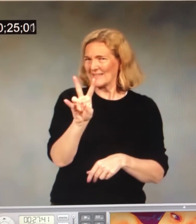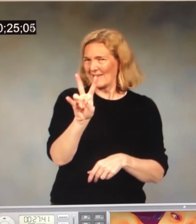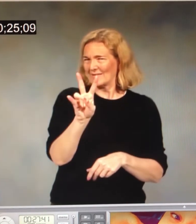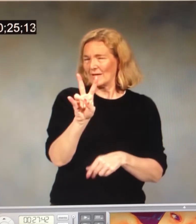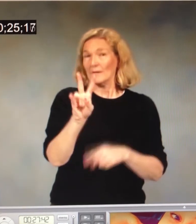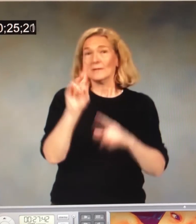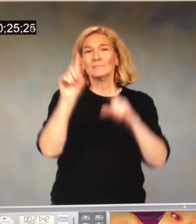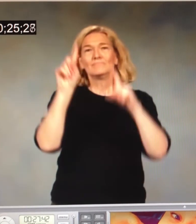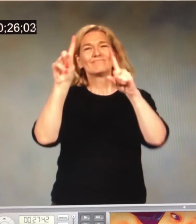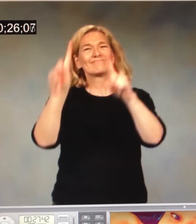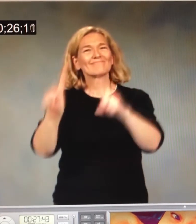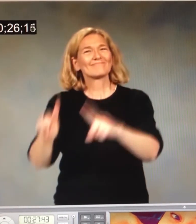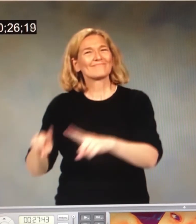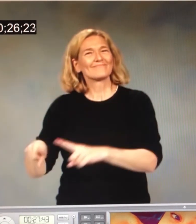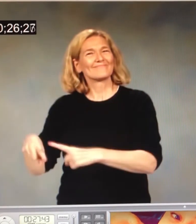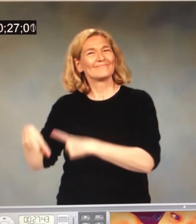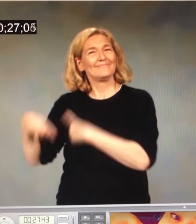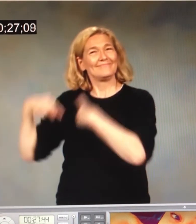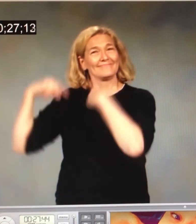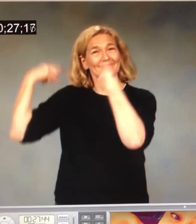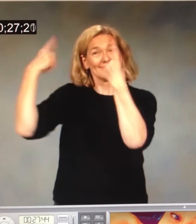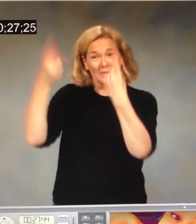And that was established in 1997.